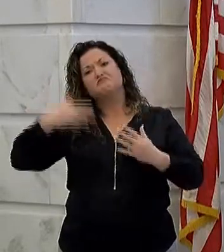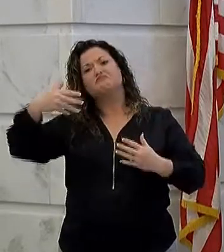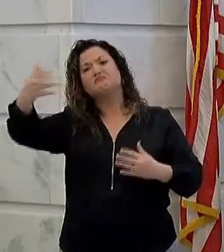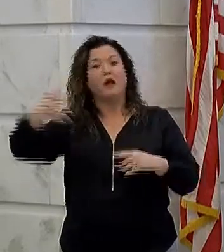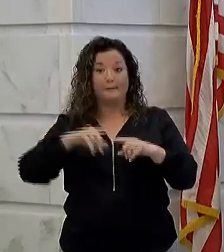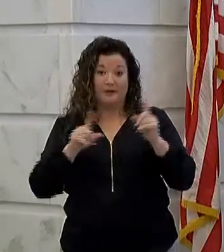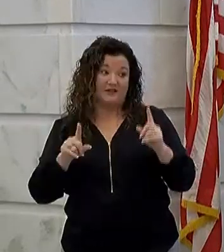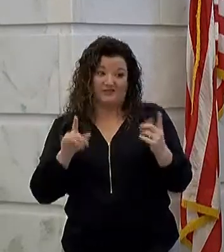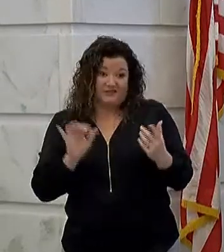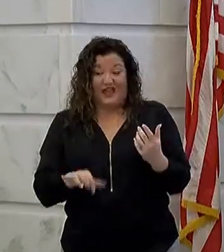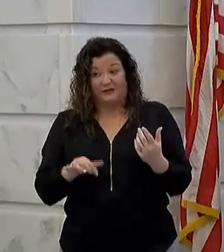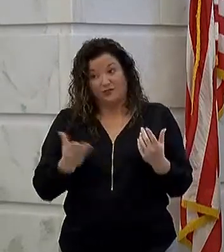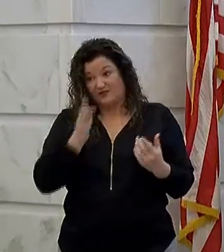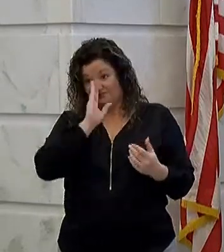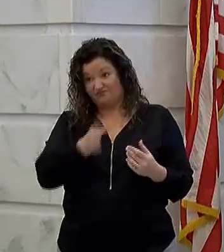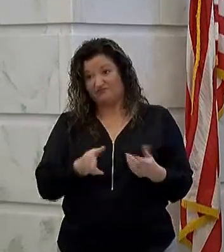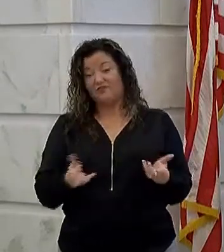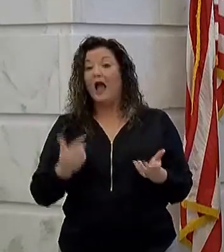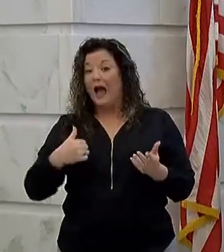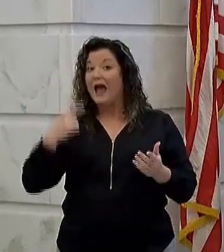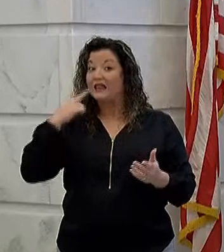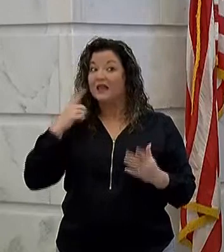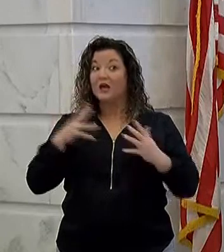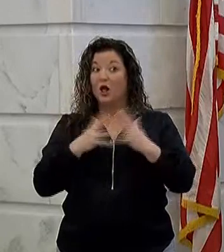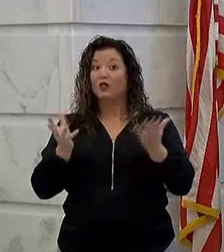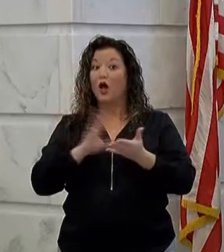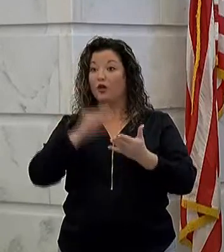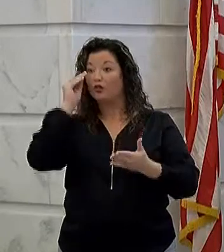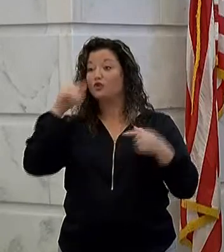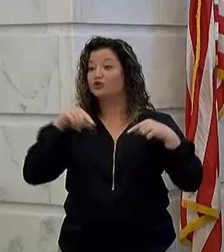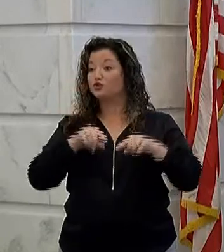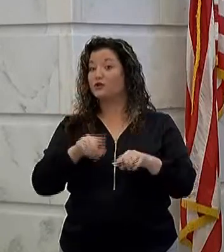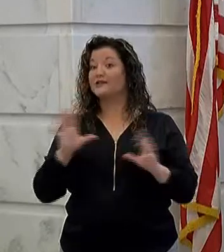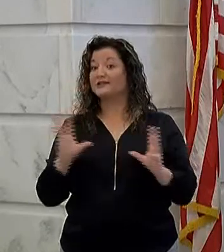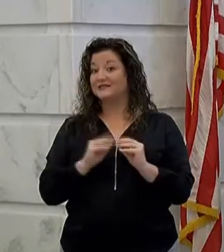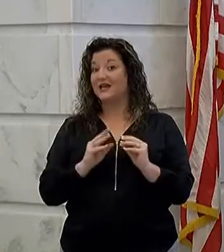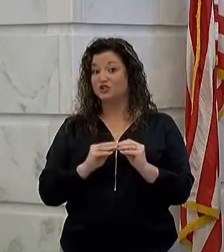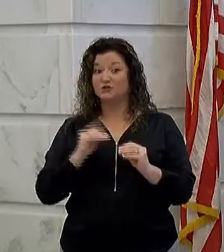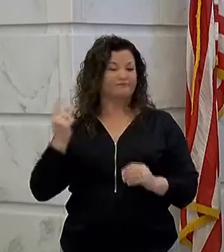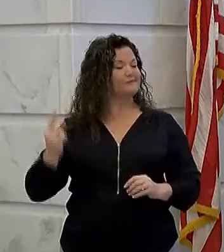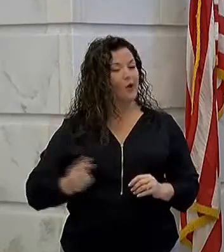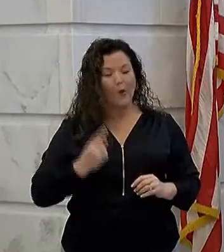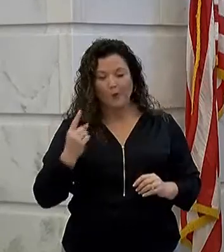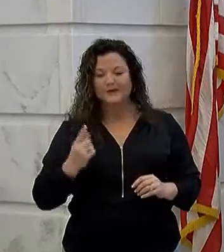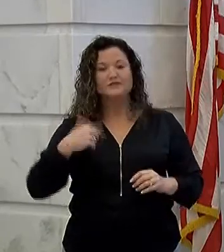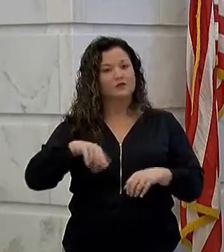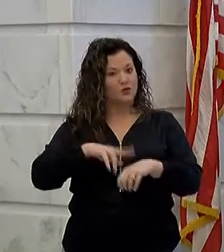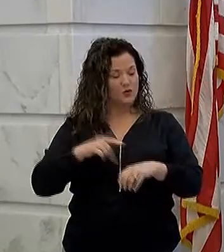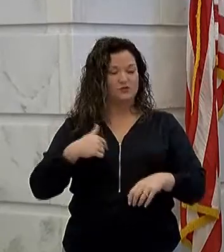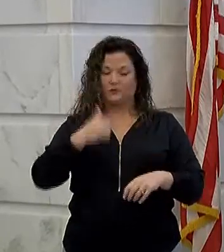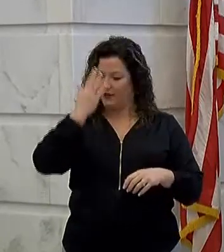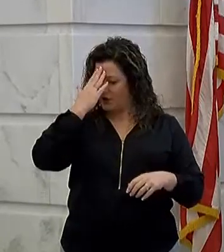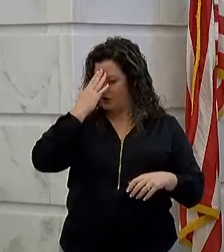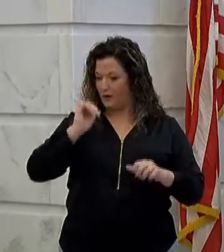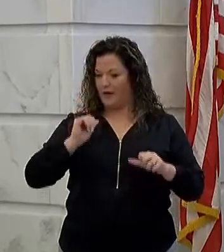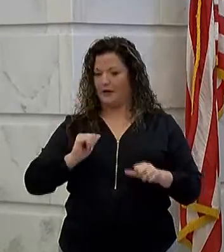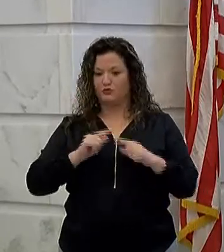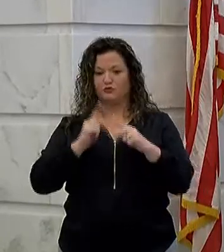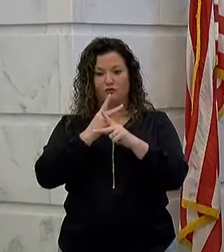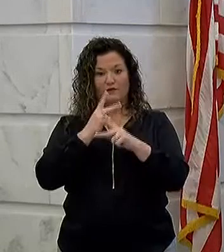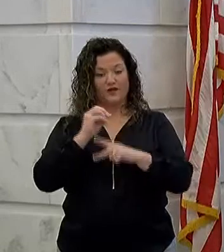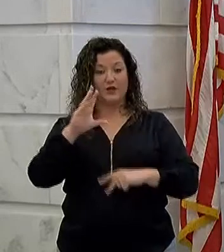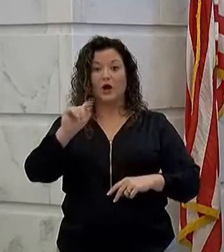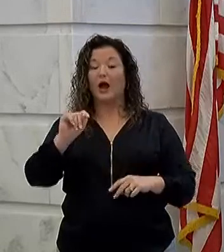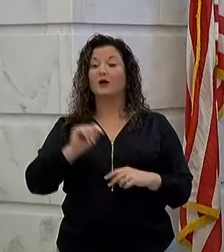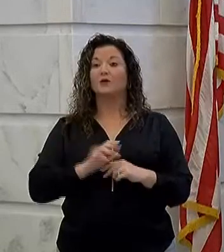just the way it was. Now, I think there was a lot learned from this session, as there always is. Of course, we were able to figure out